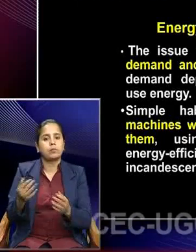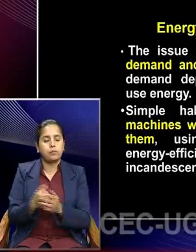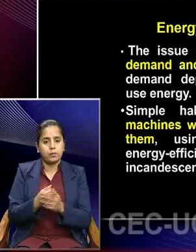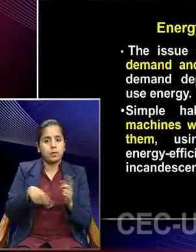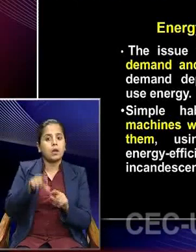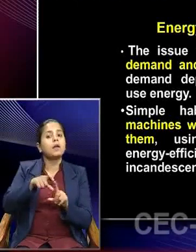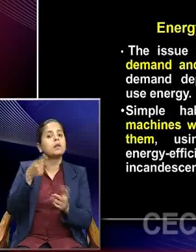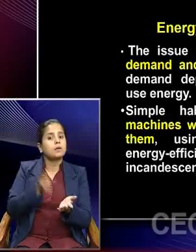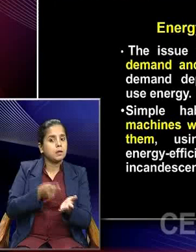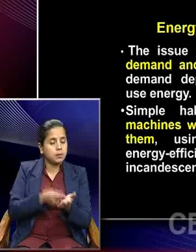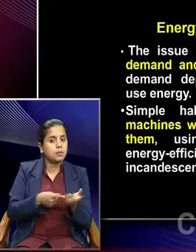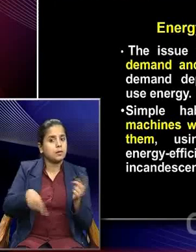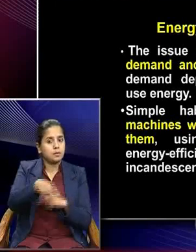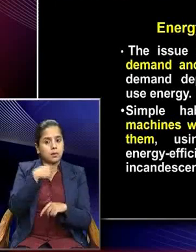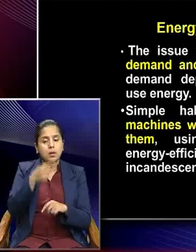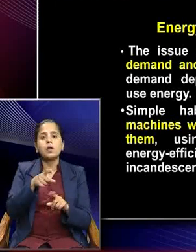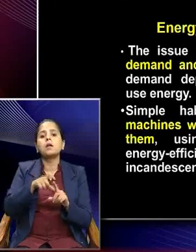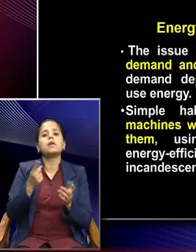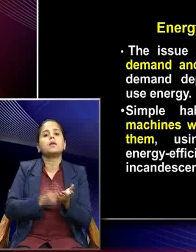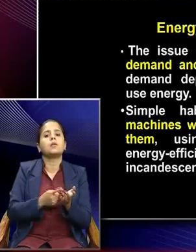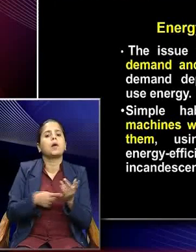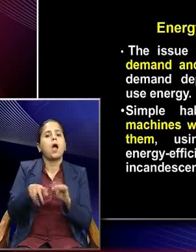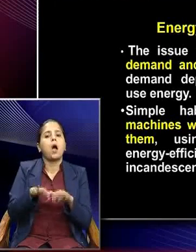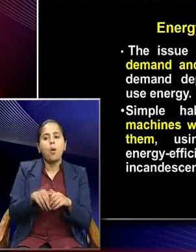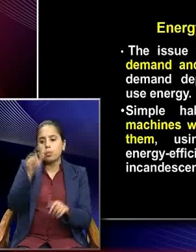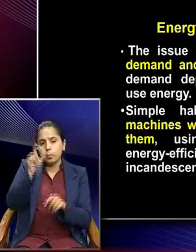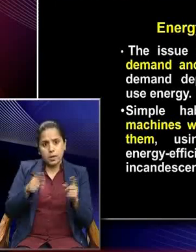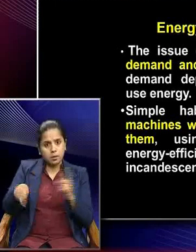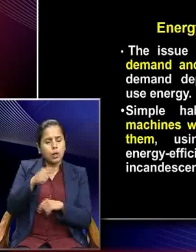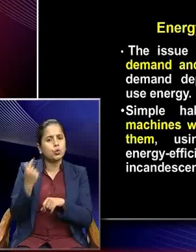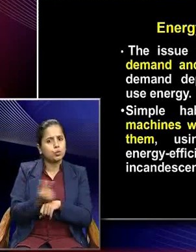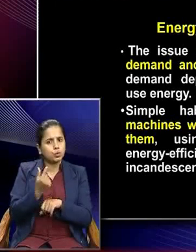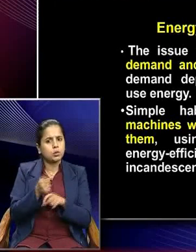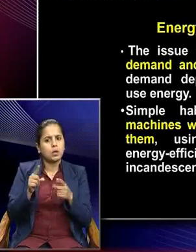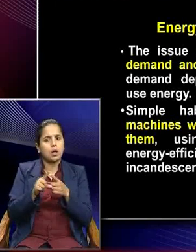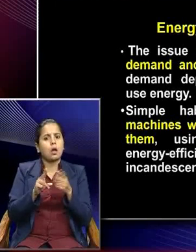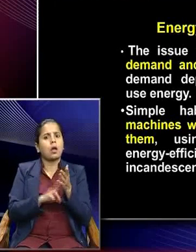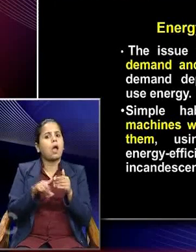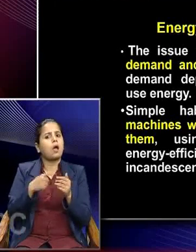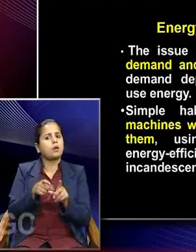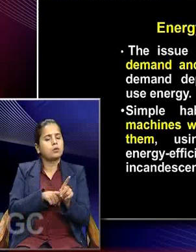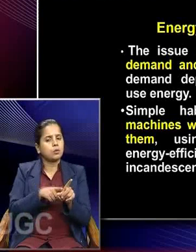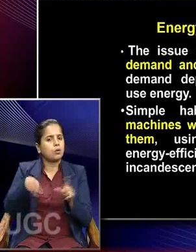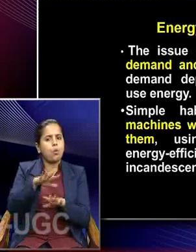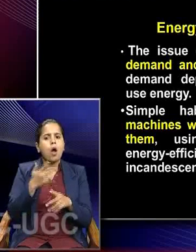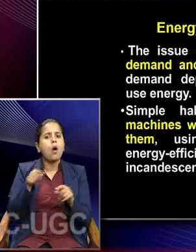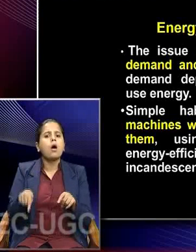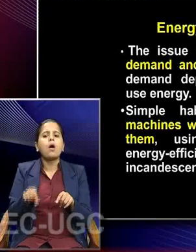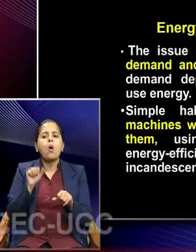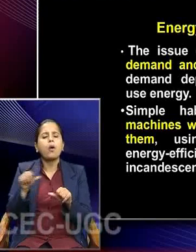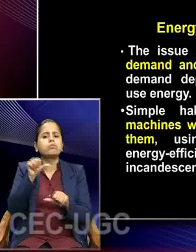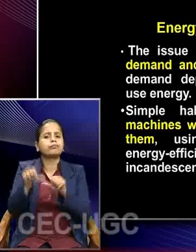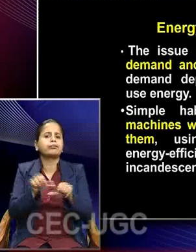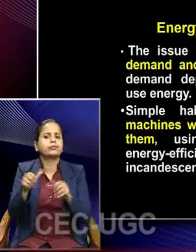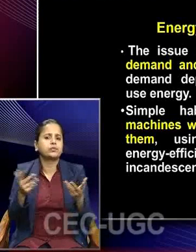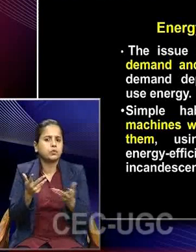Substantially the demand depends upon how people use energy and what is the pattern of consumption of